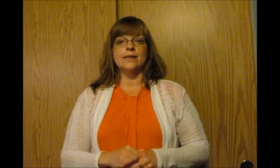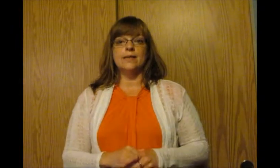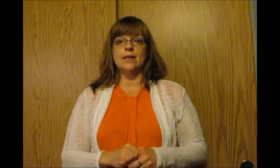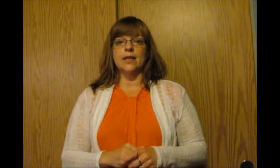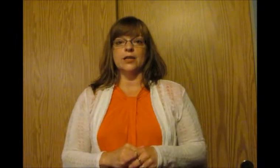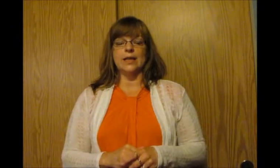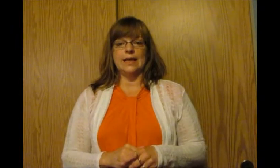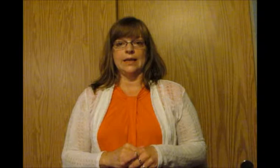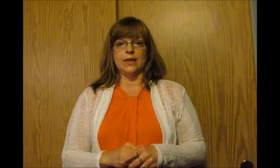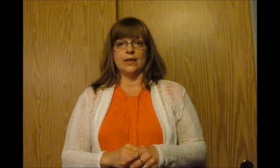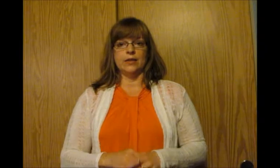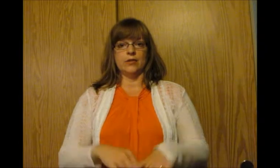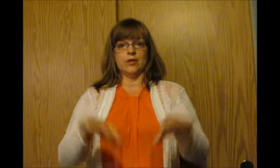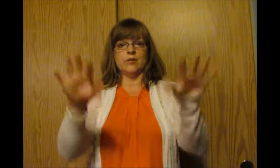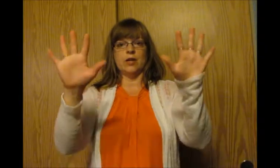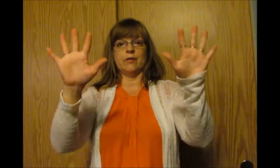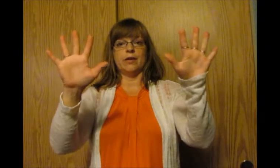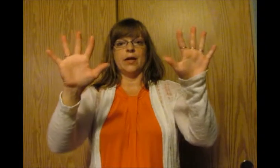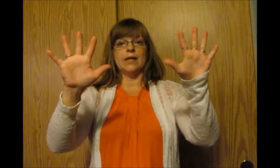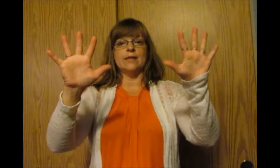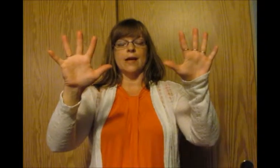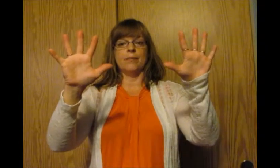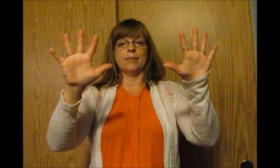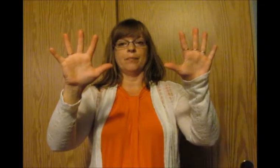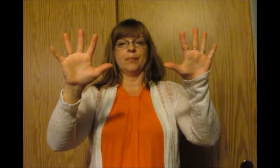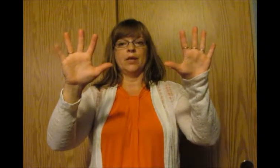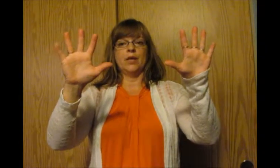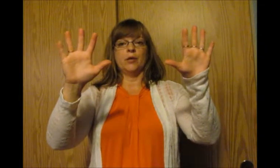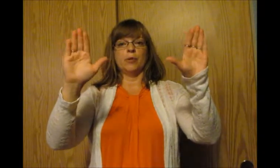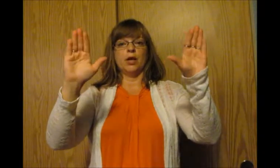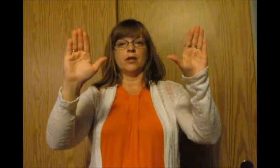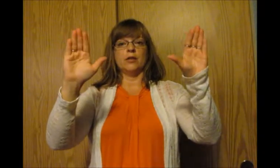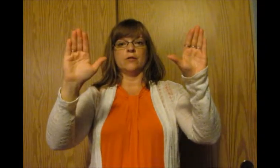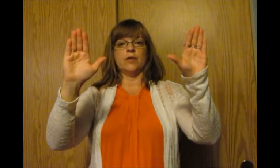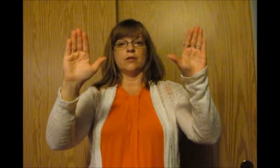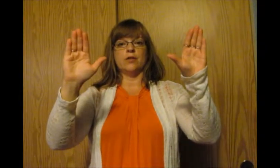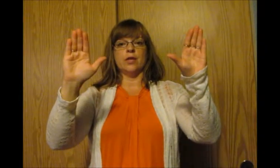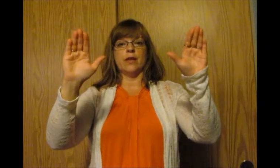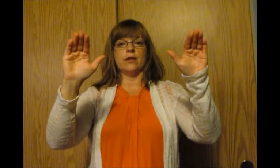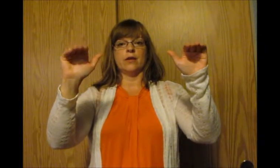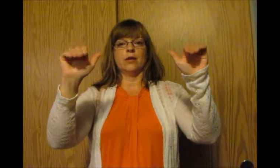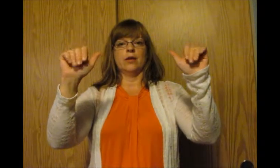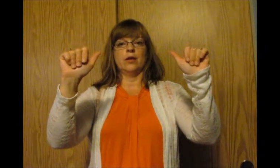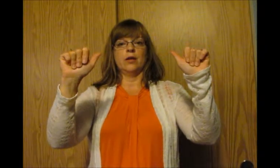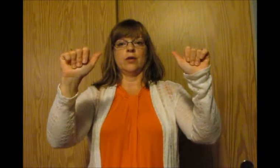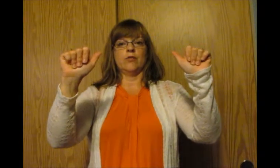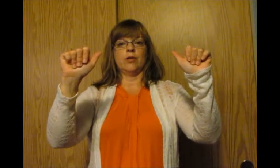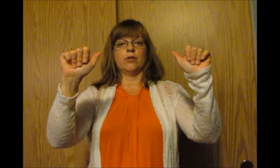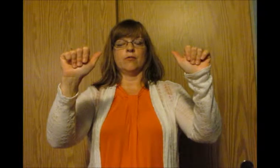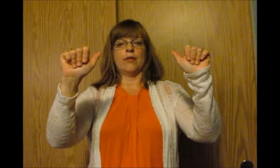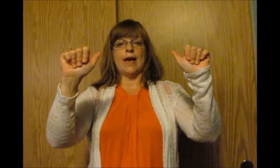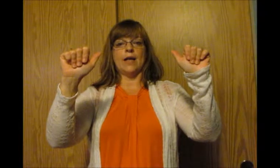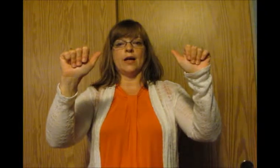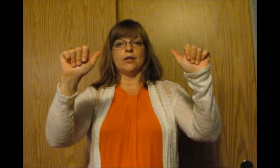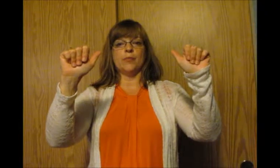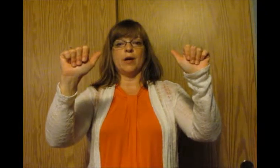is the letter E. So let's start with our hands up. Bring all those fingers together. Fold them flat on your